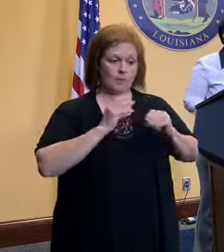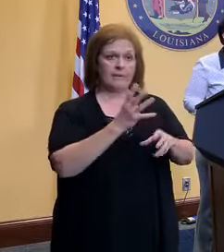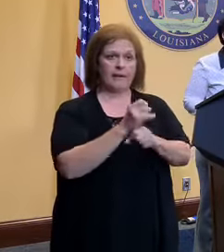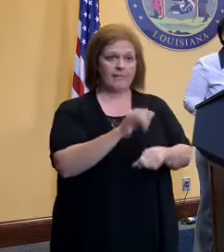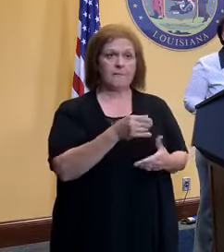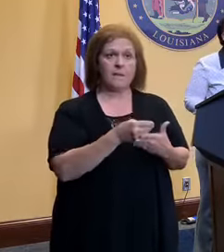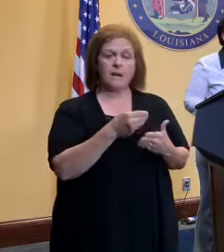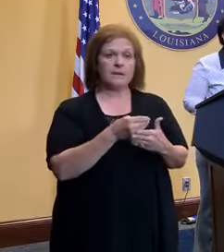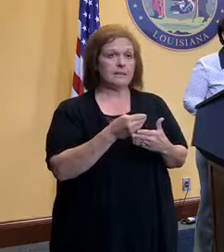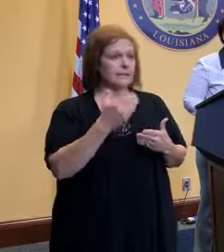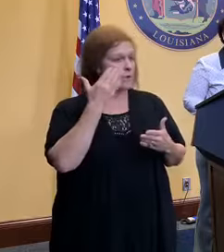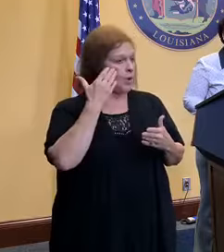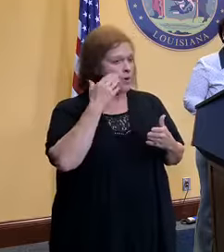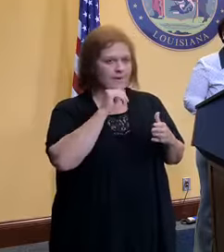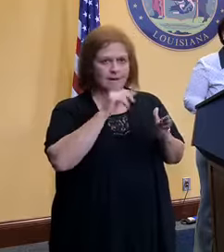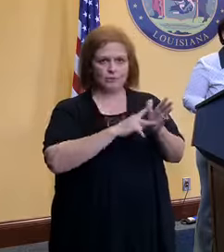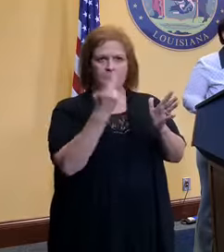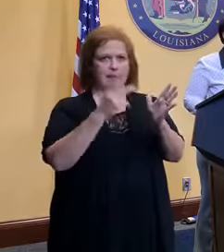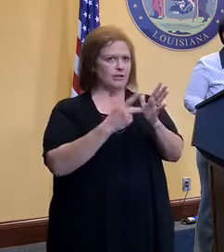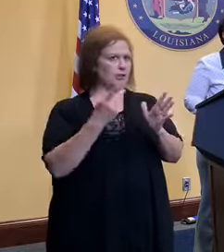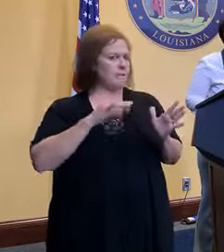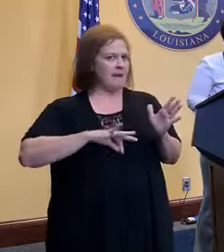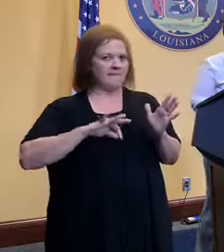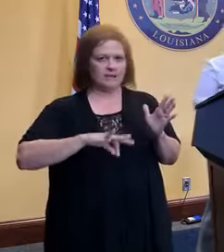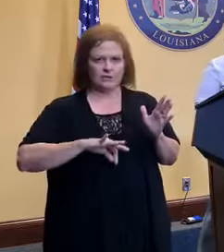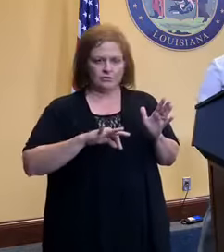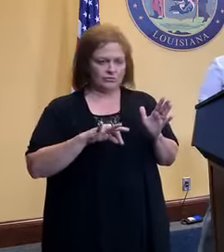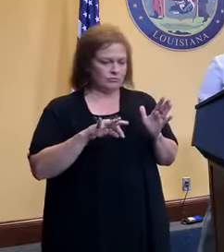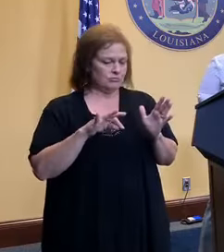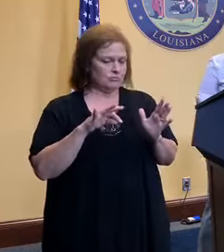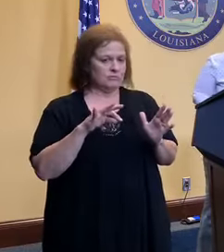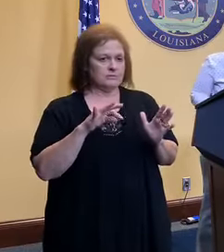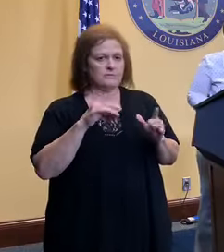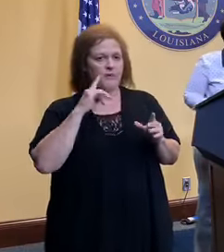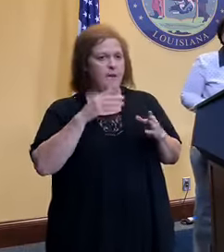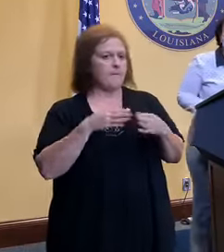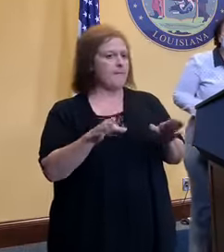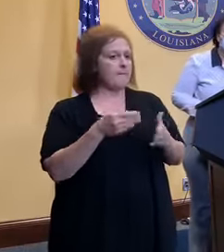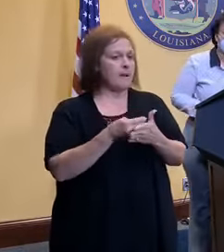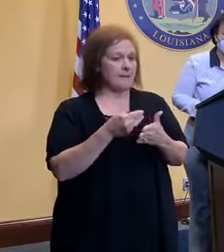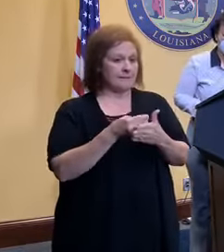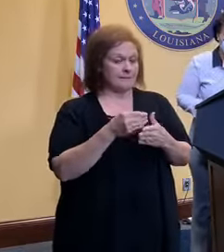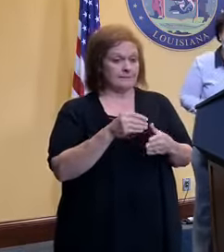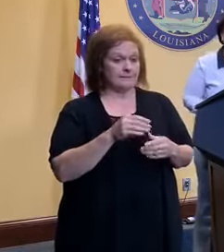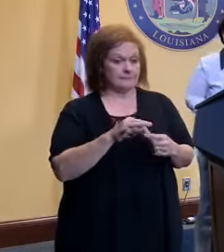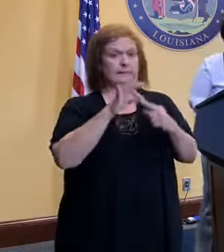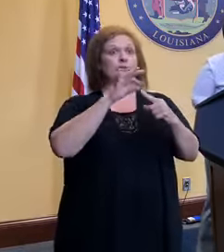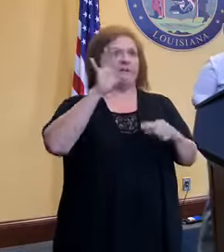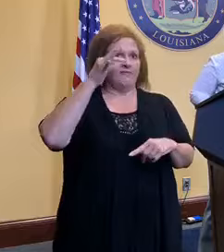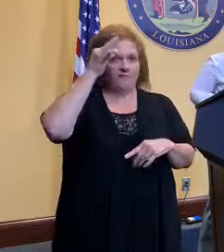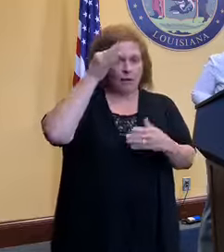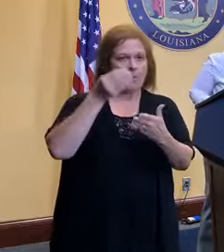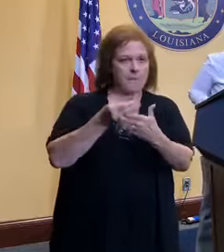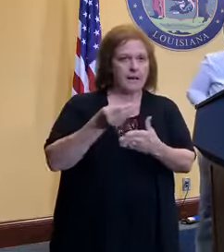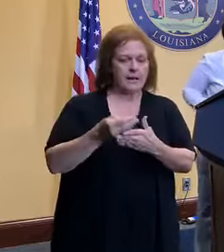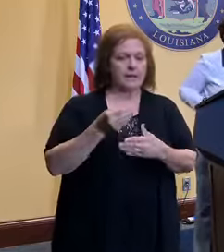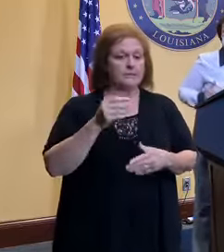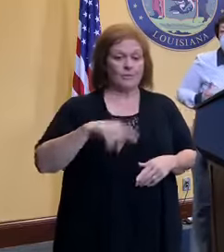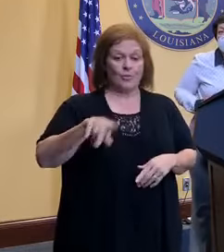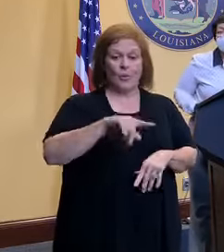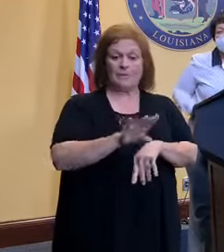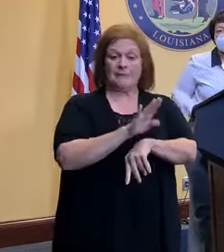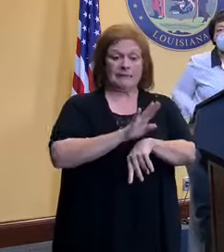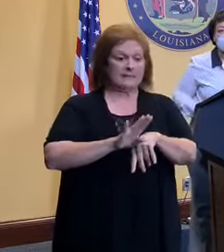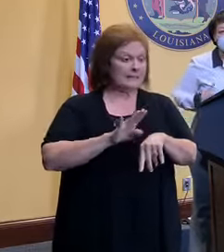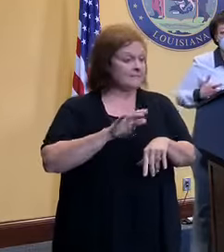also know that there is no duplication of benefits at all when it comes to public money, particularly federal money. And so those businesses